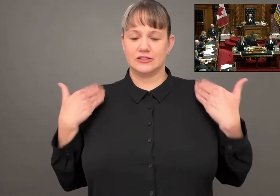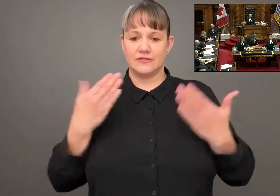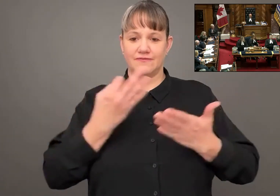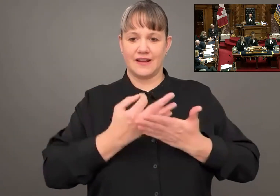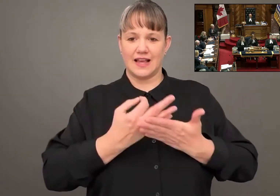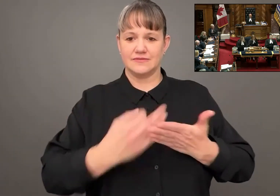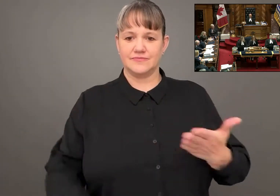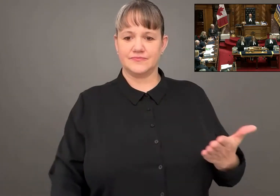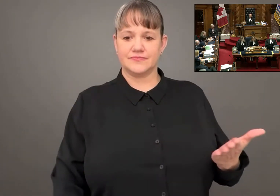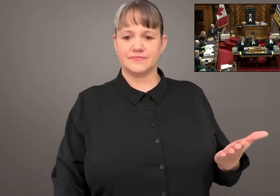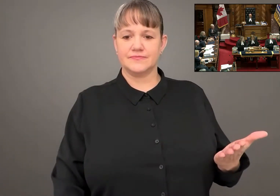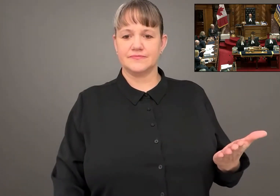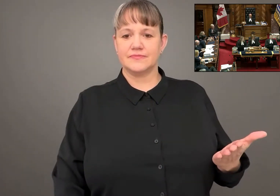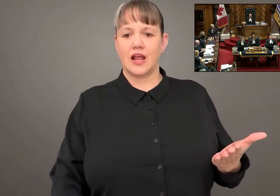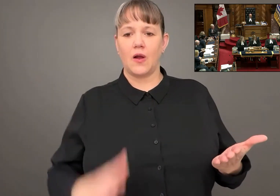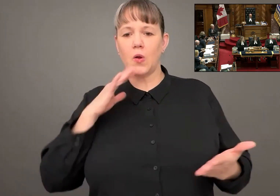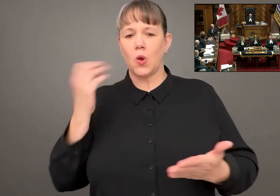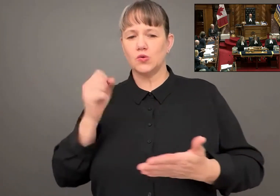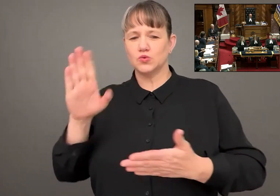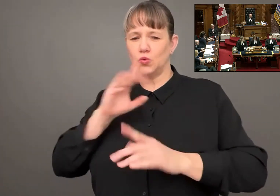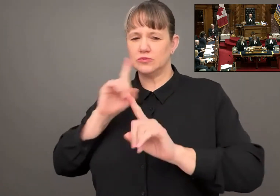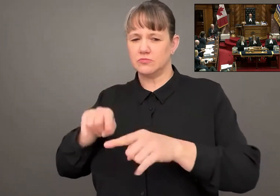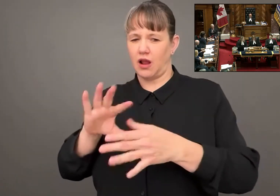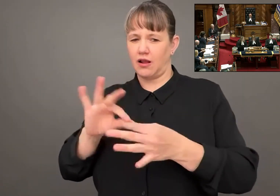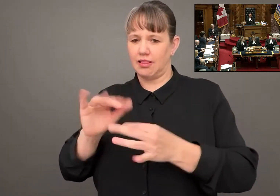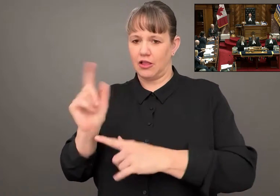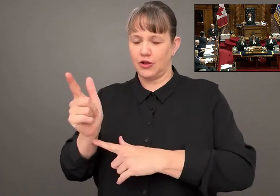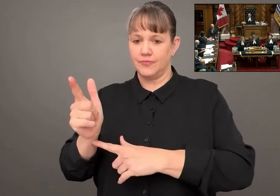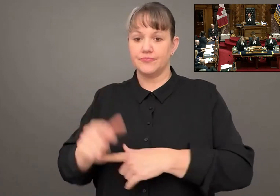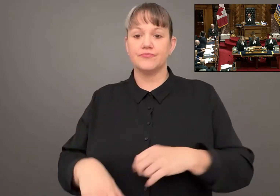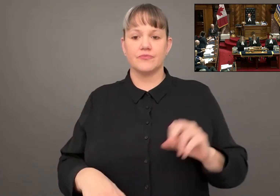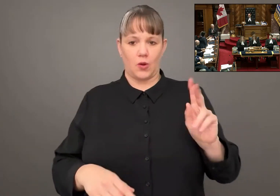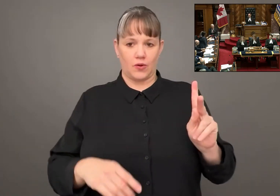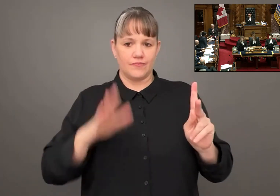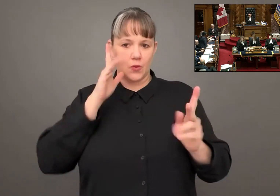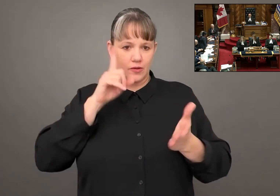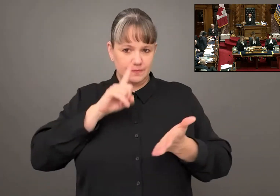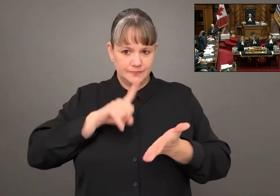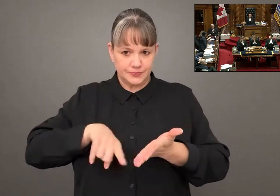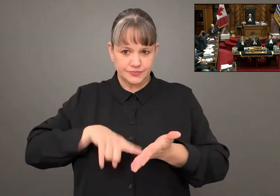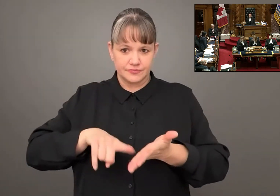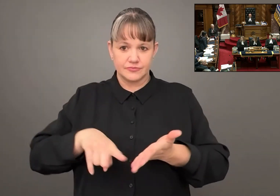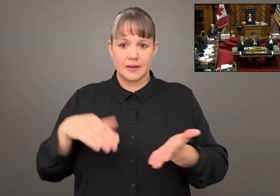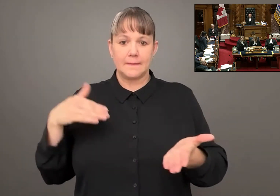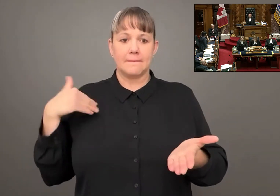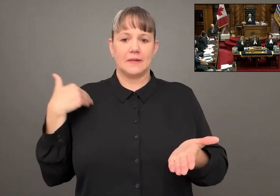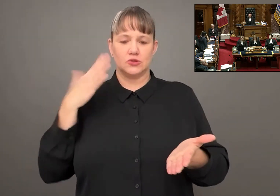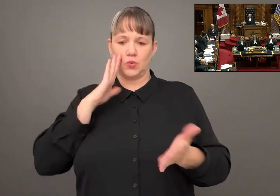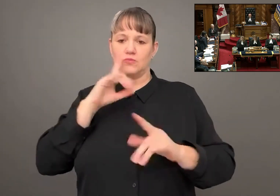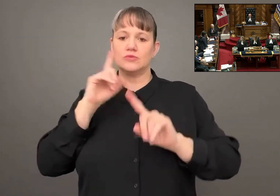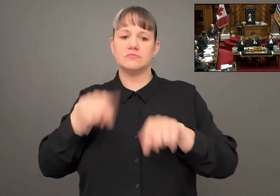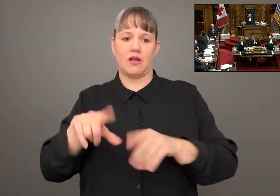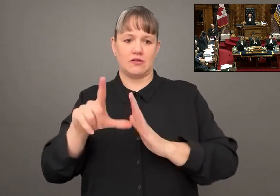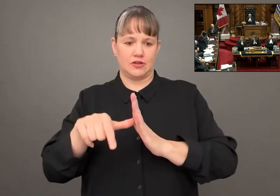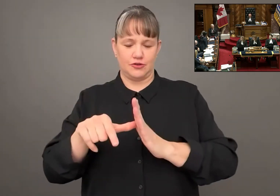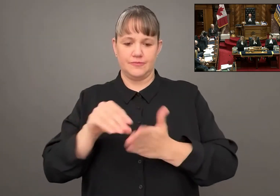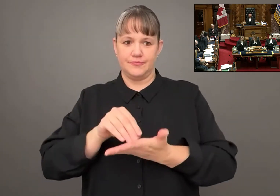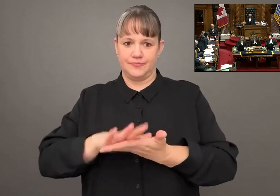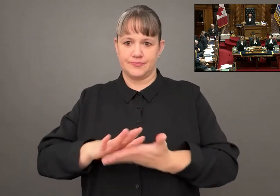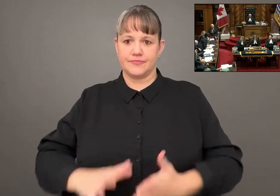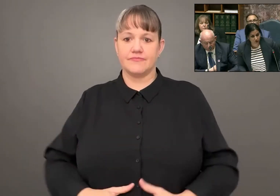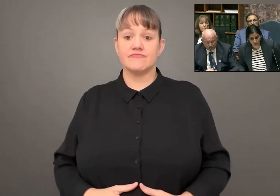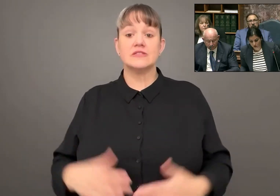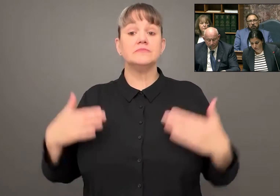and we'll get back to the Minister of Finance later on. Attorney General. Mr. Speaker, I reserve my right to raise a question of